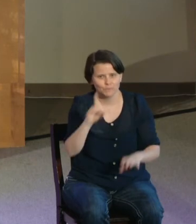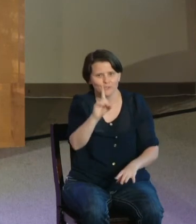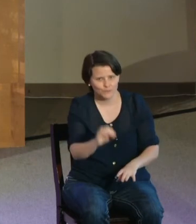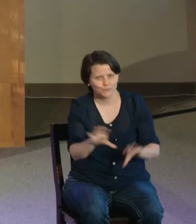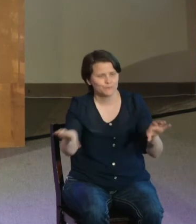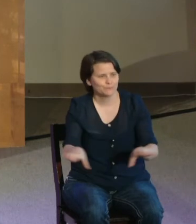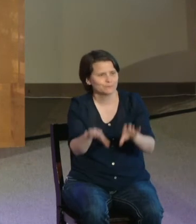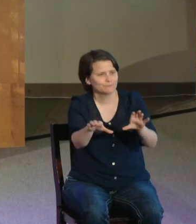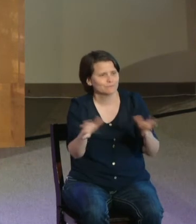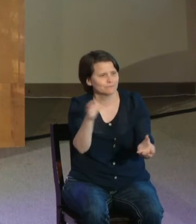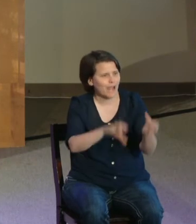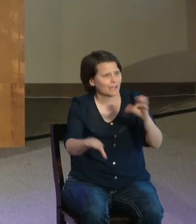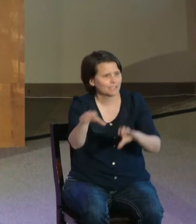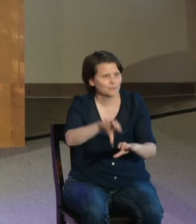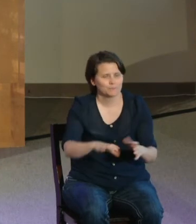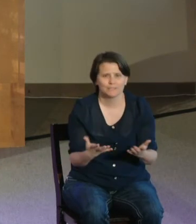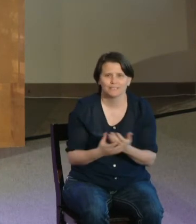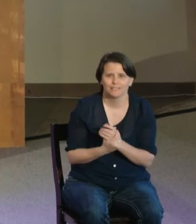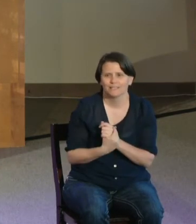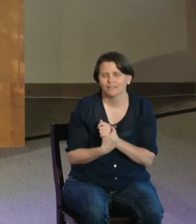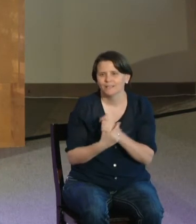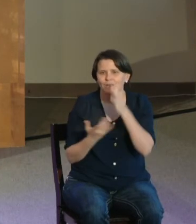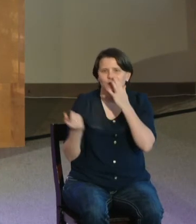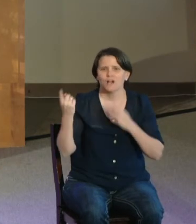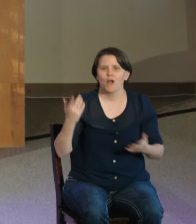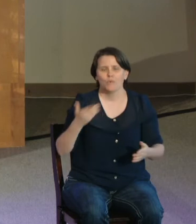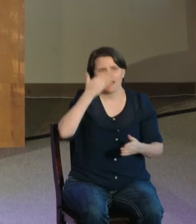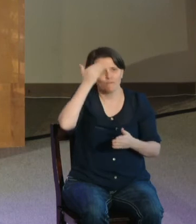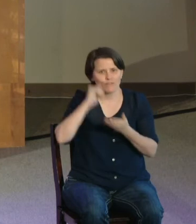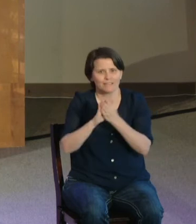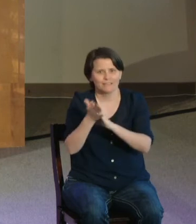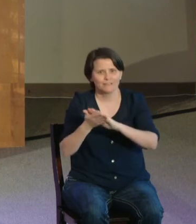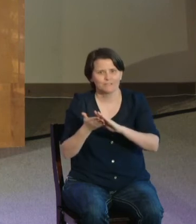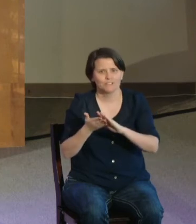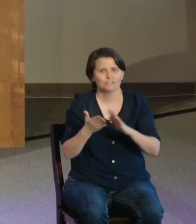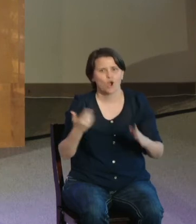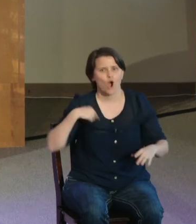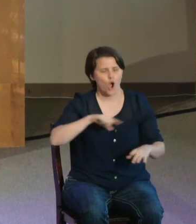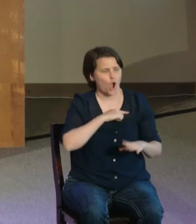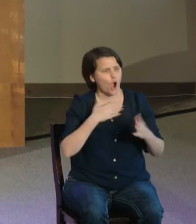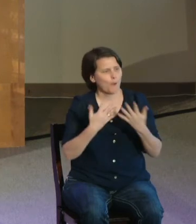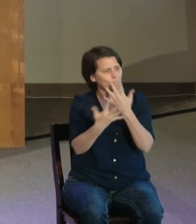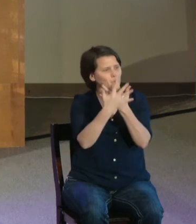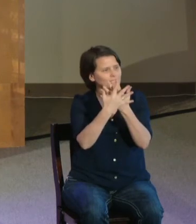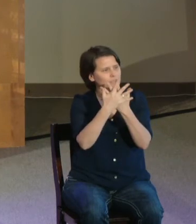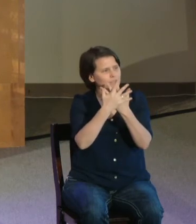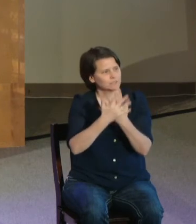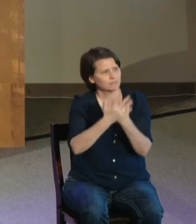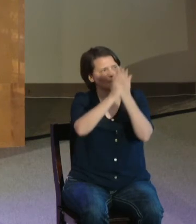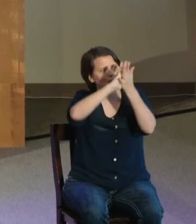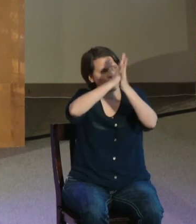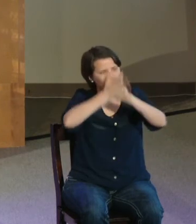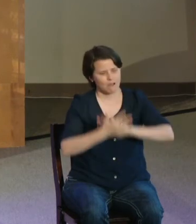Because the act of forgiveness, we turn our prison bars into freedom. We turn our hardened